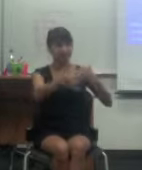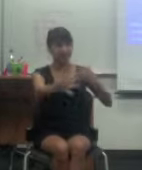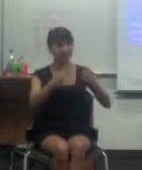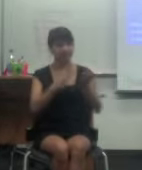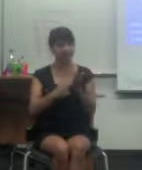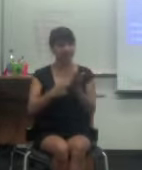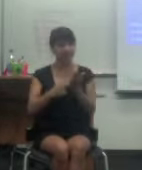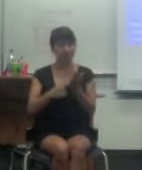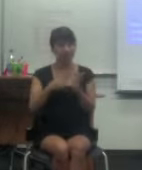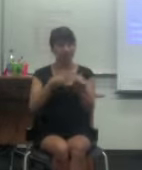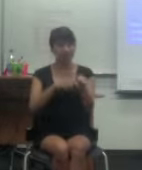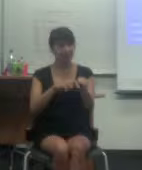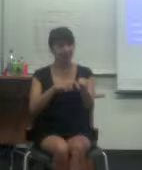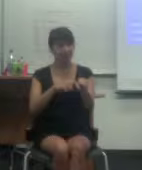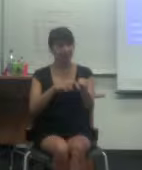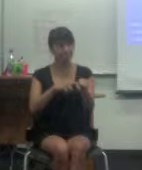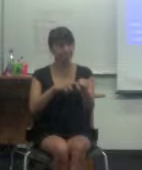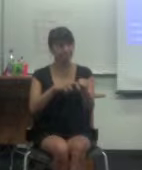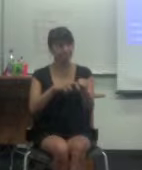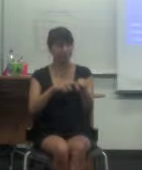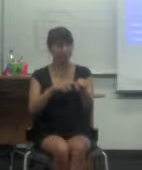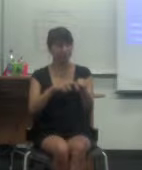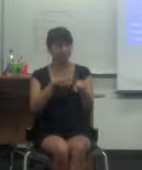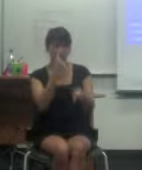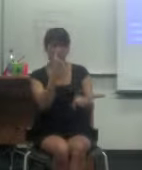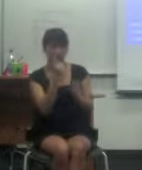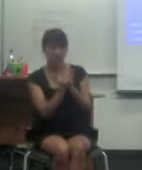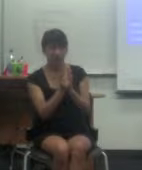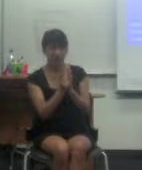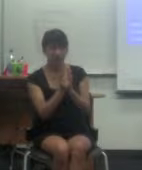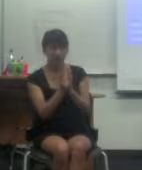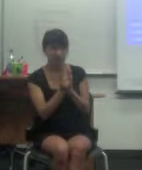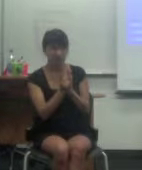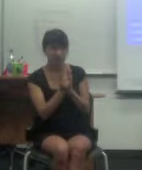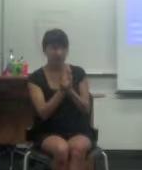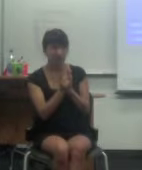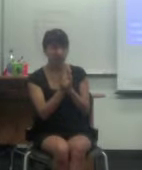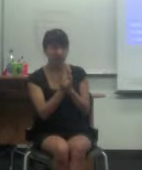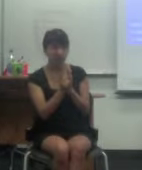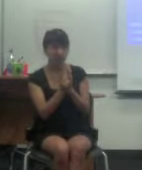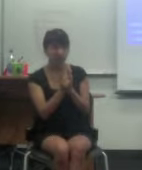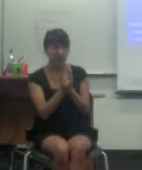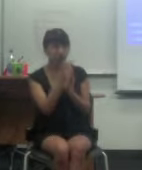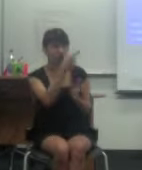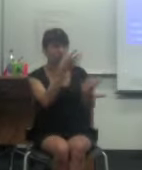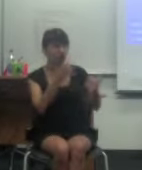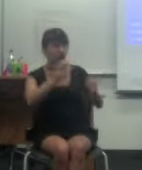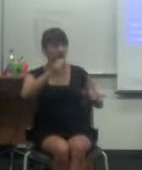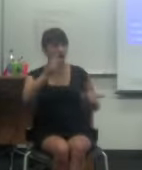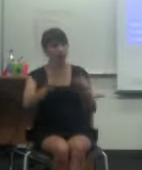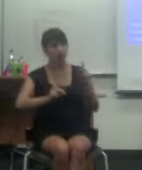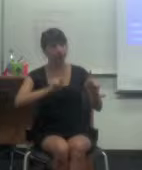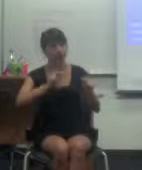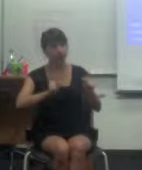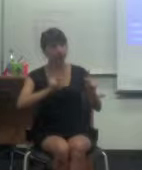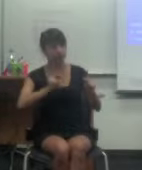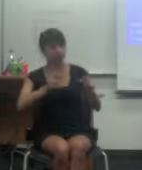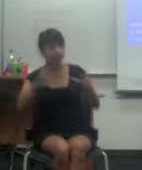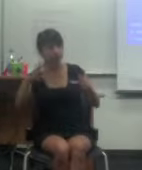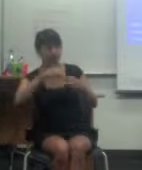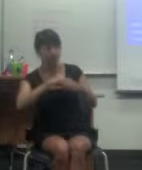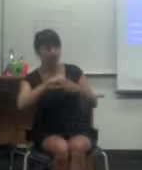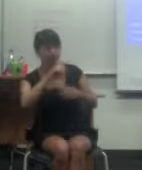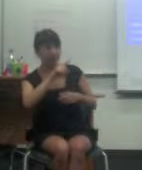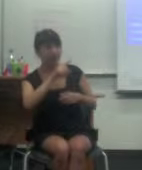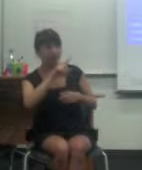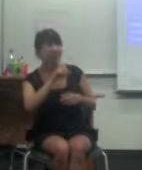discussion. By another 3 minutes? Another minute. You want to get other people's involvement as well? Yes. So